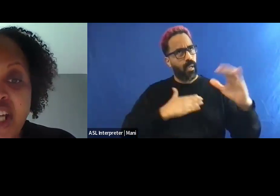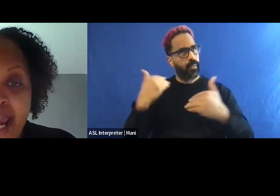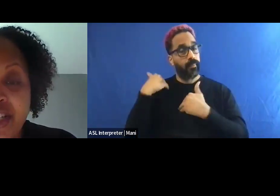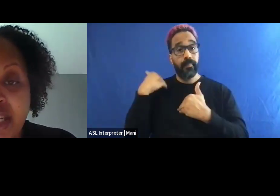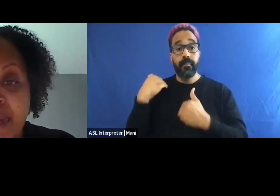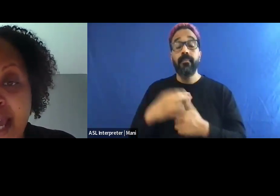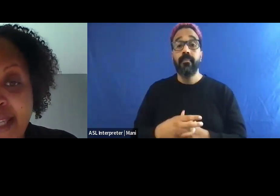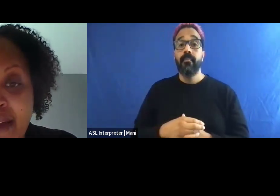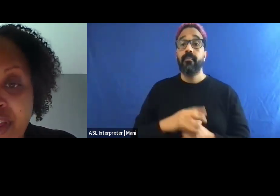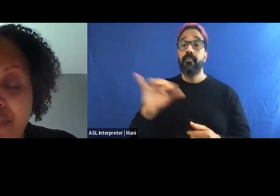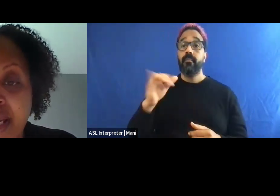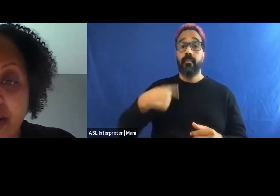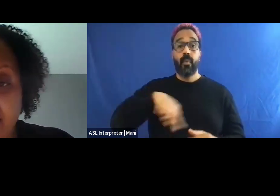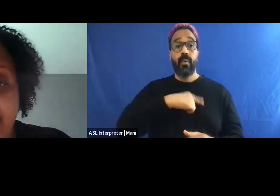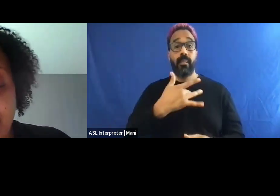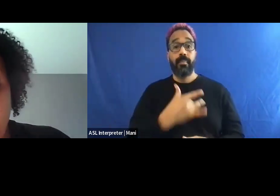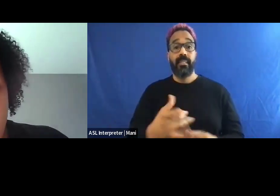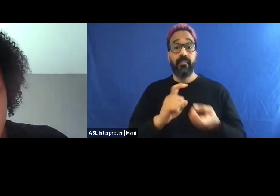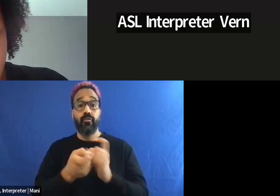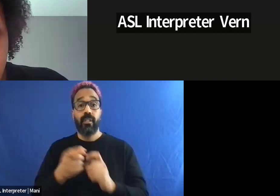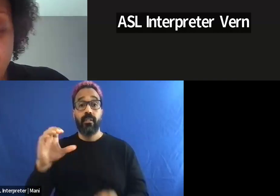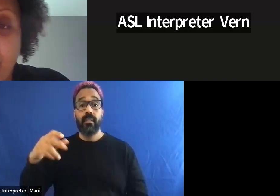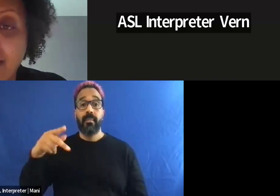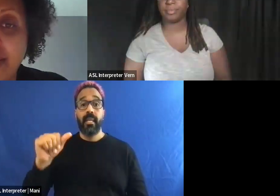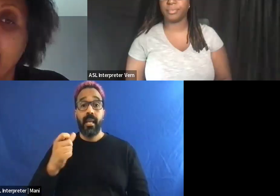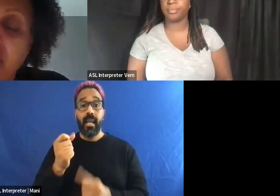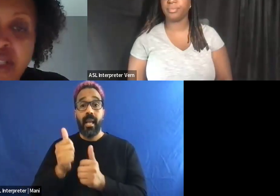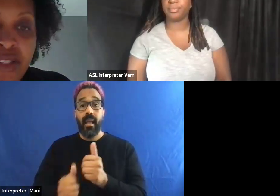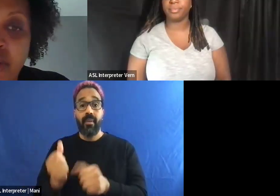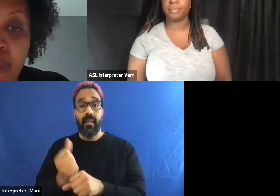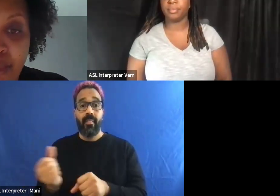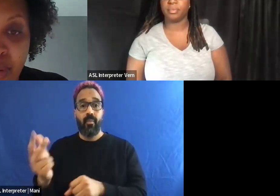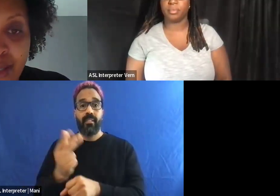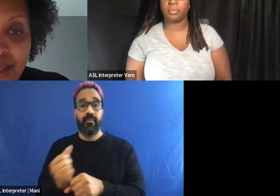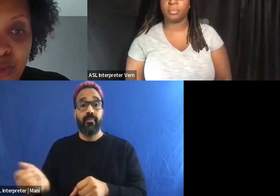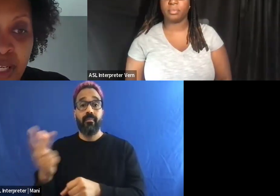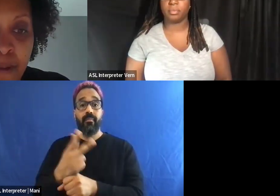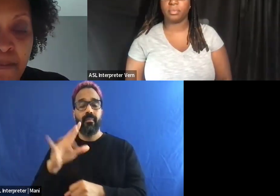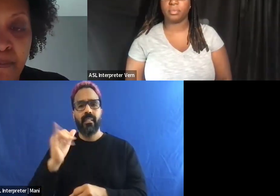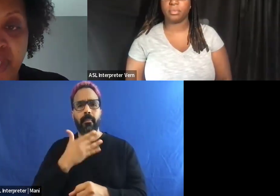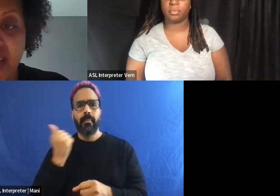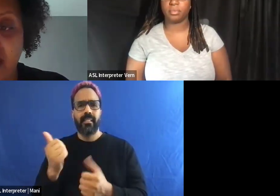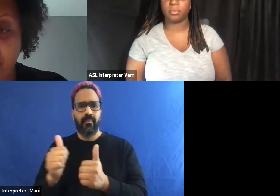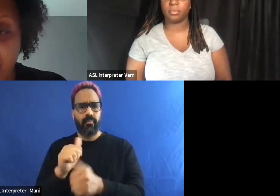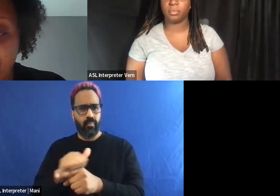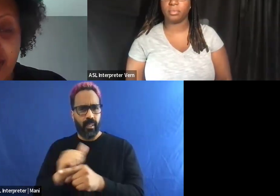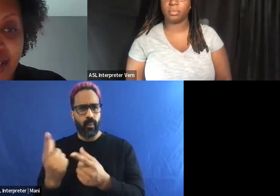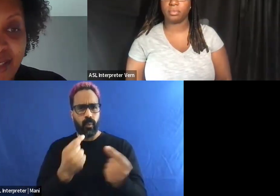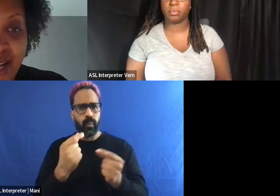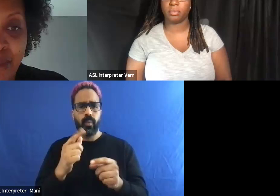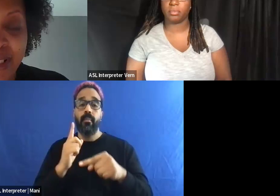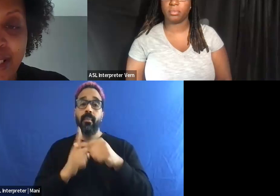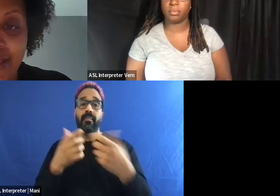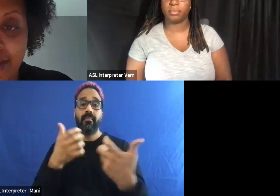do change CPAs every 3 years. That's per our financial policies, but it's also a best practice as well. If we can go to the